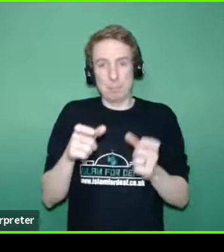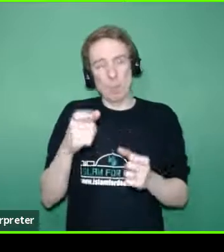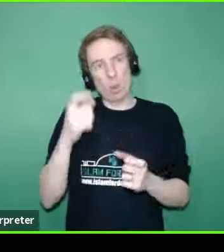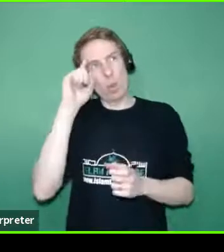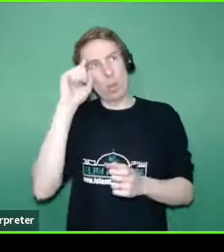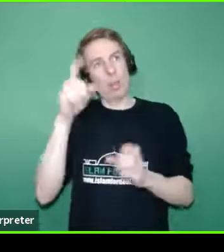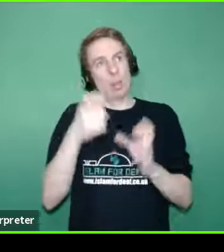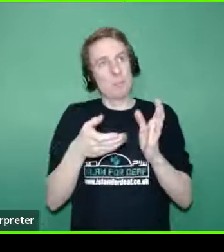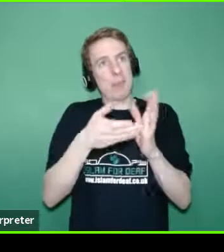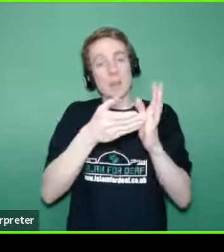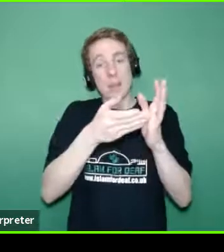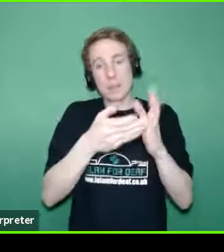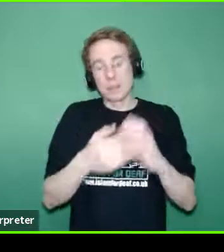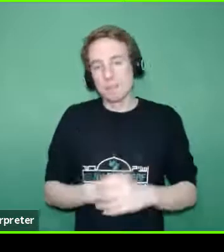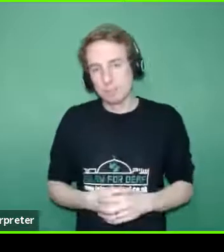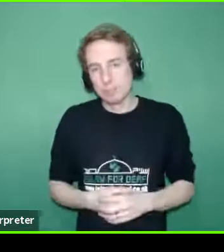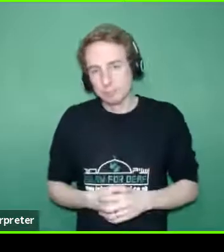is